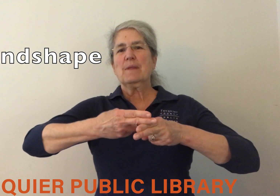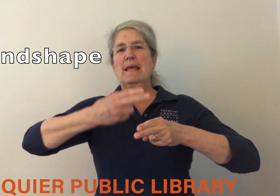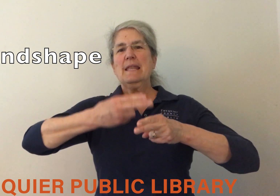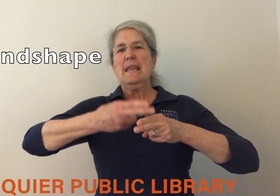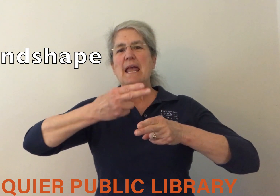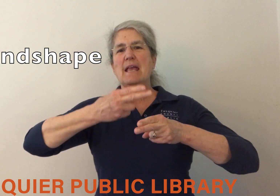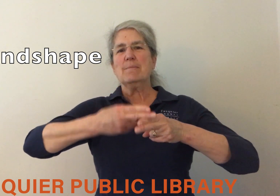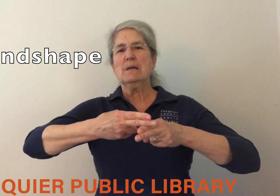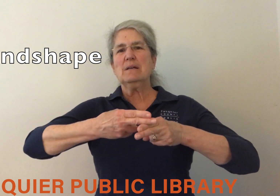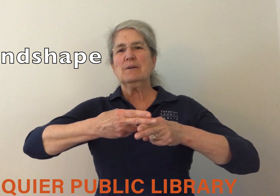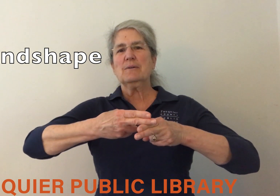Name